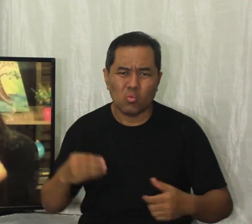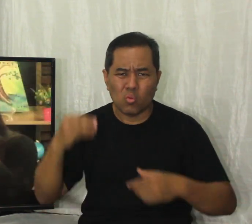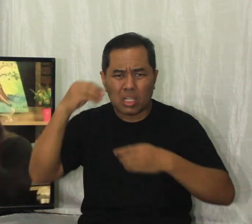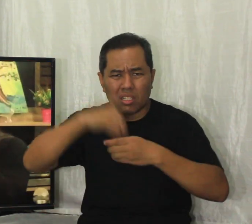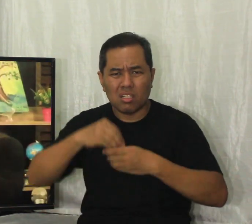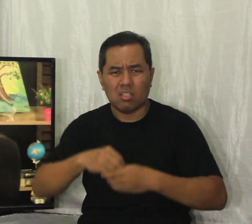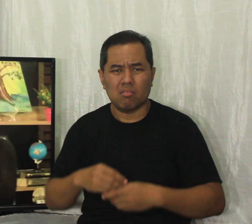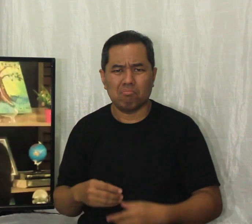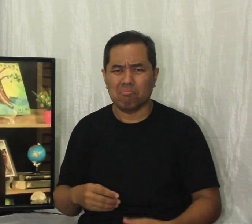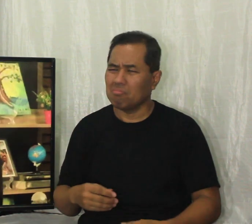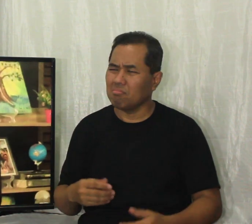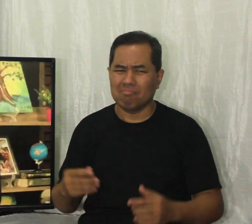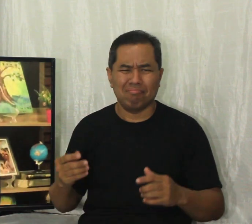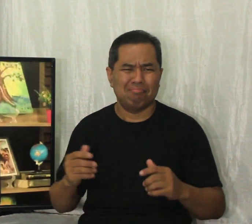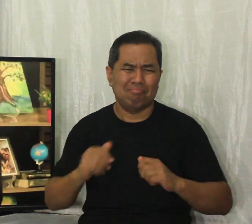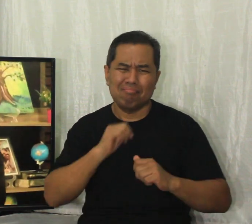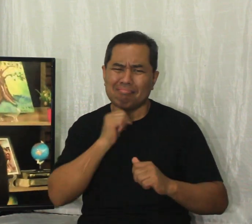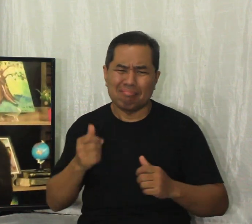It is your battle.